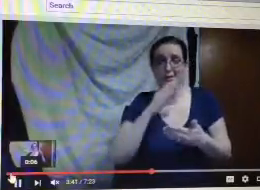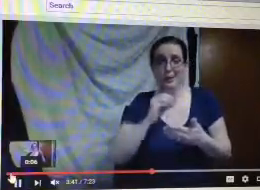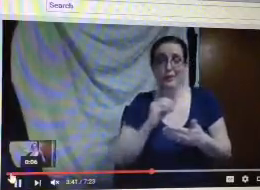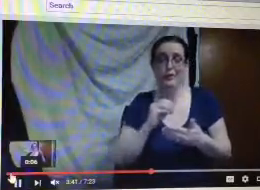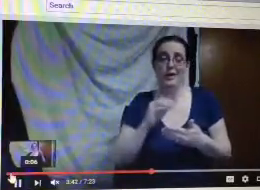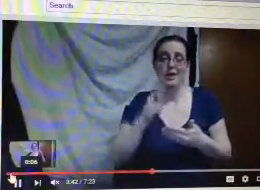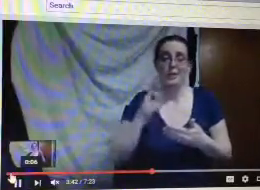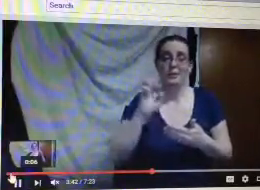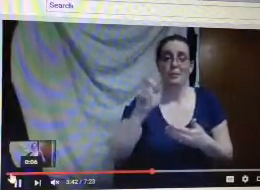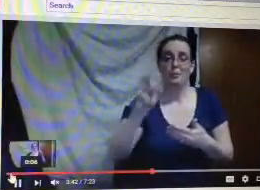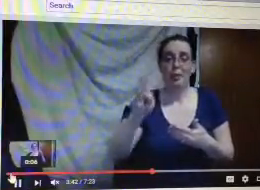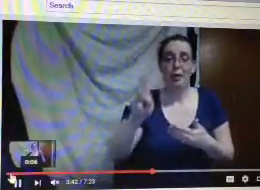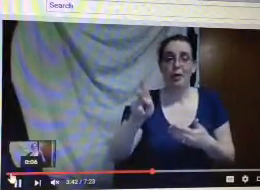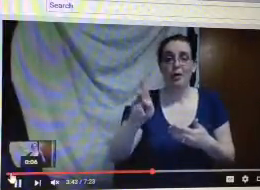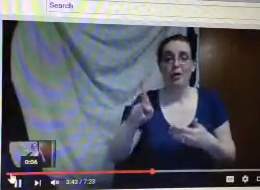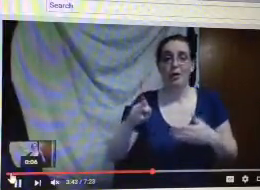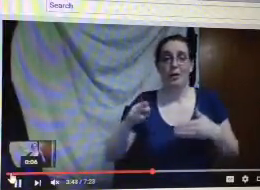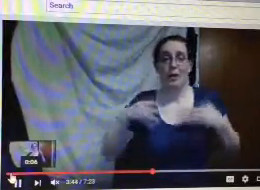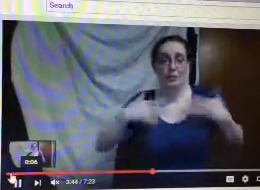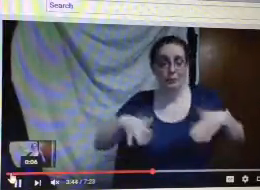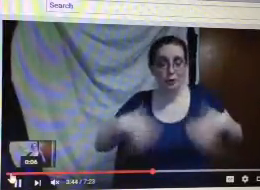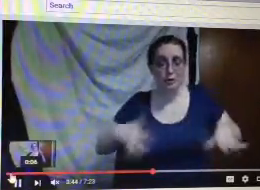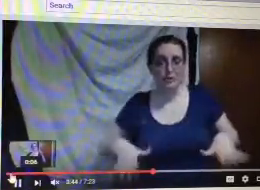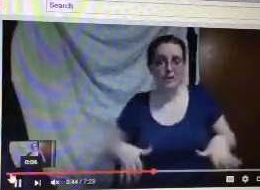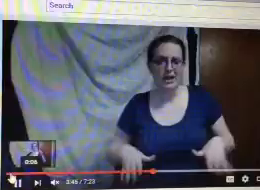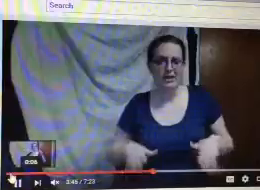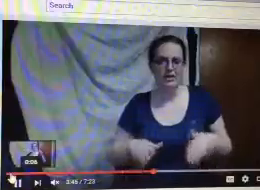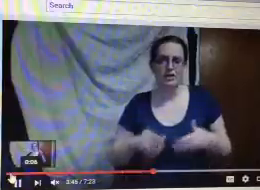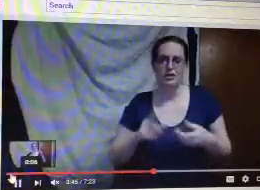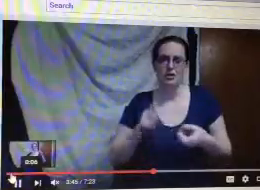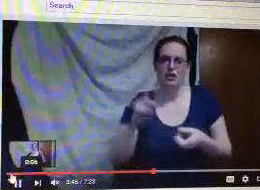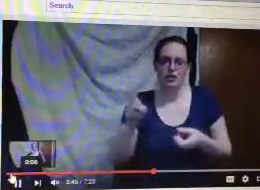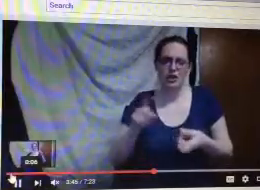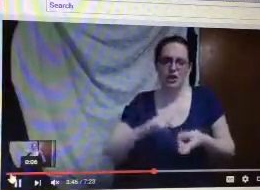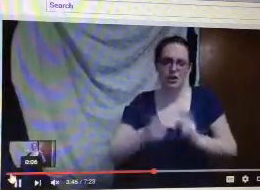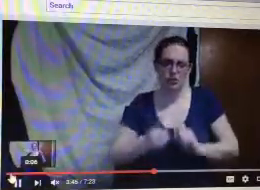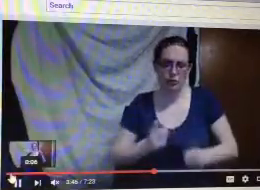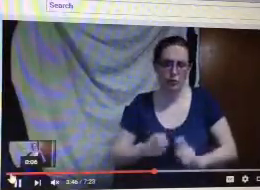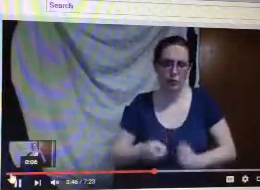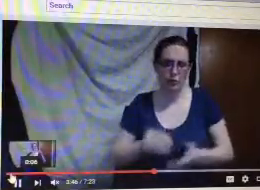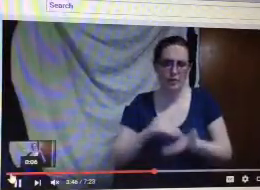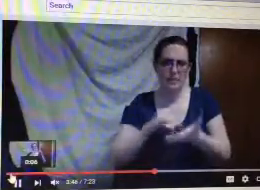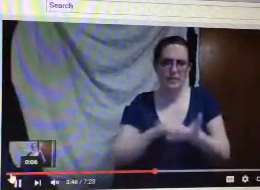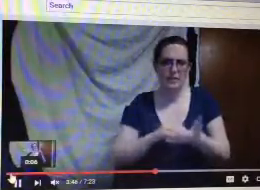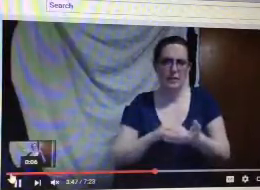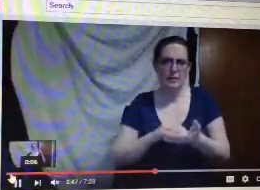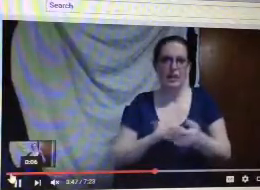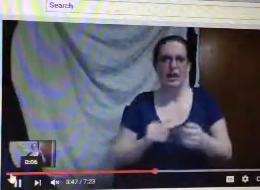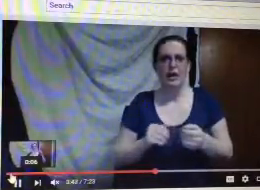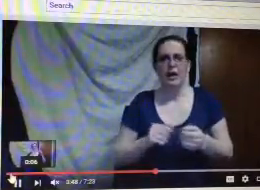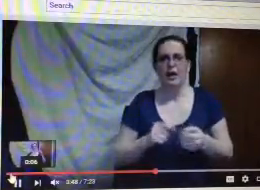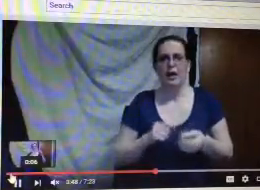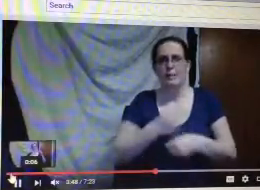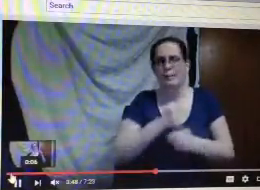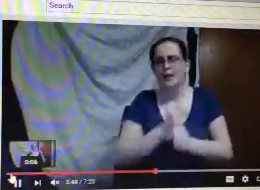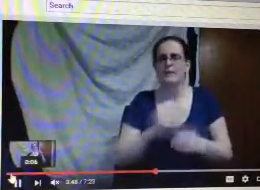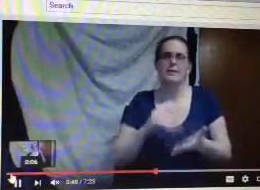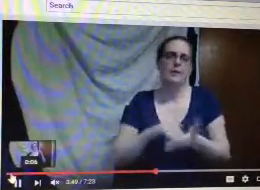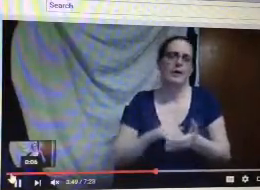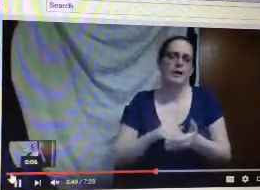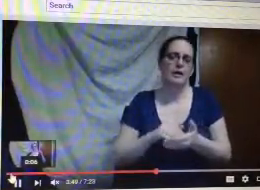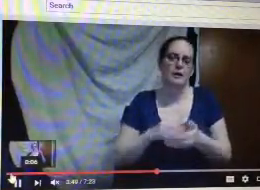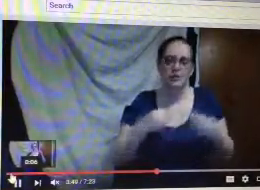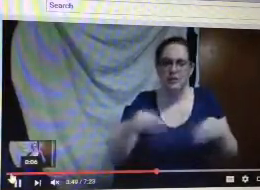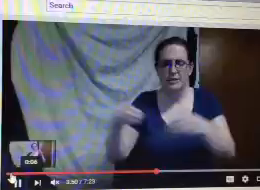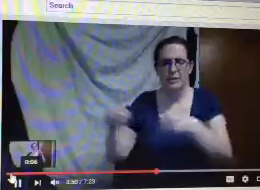And have her own little small business. And she'd go into the park, and she would change at the same time